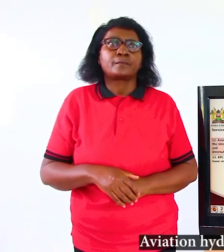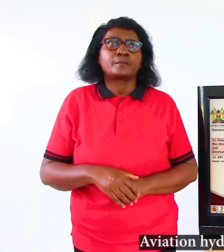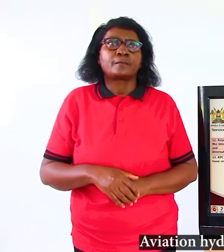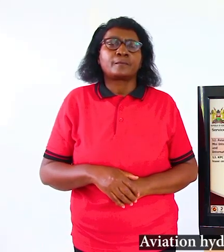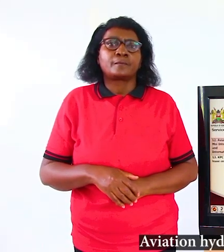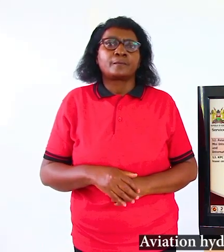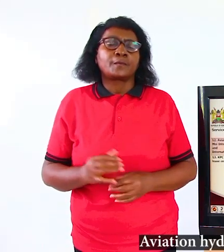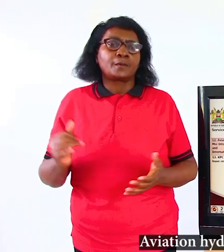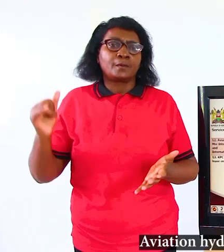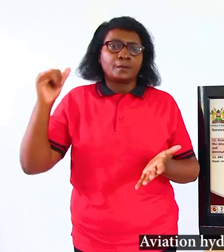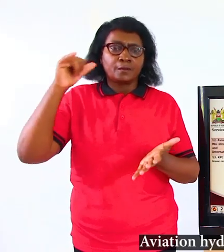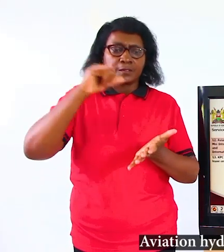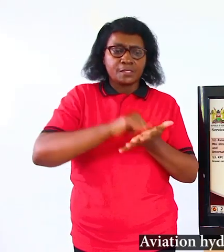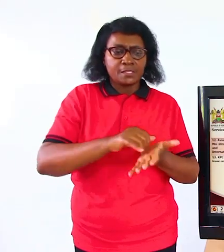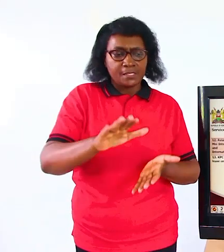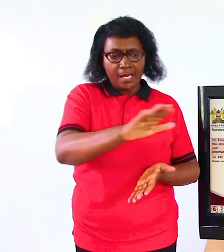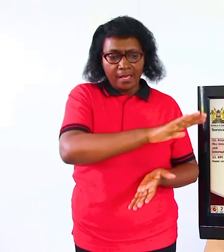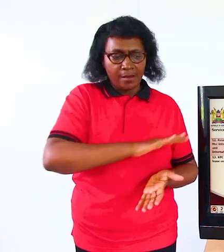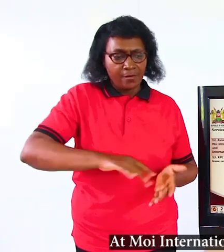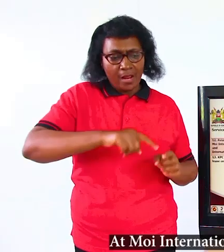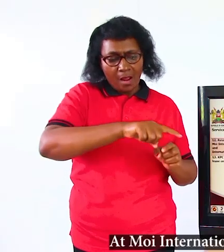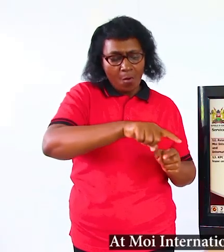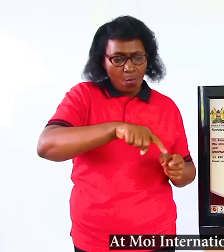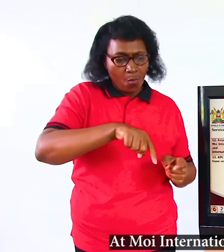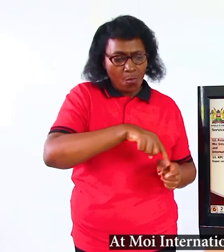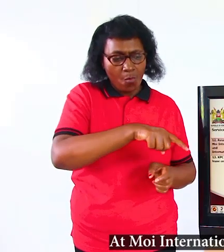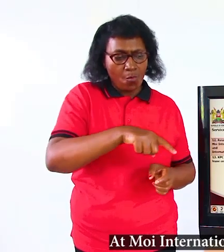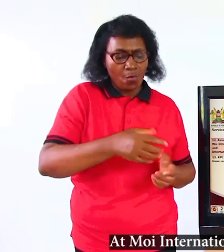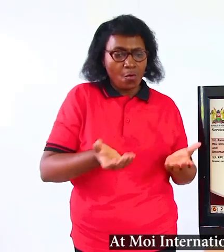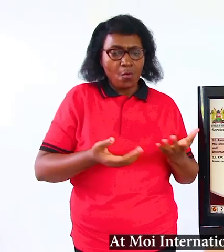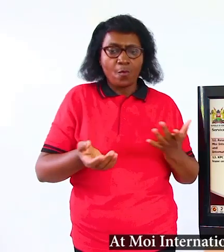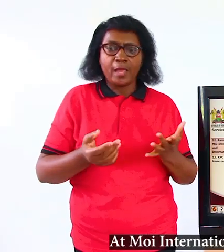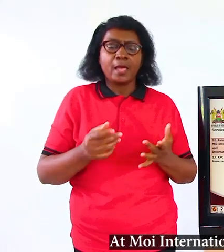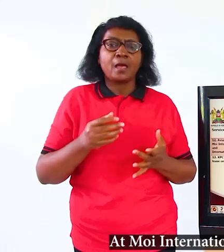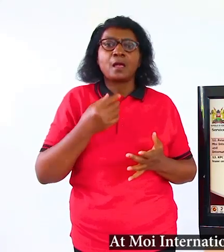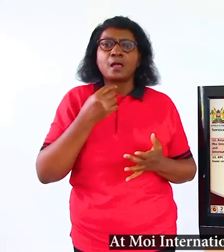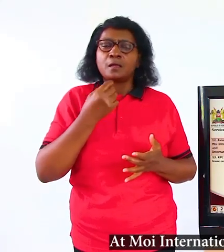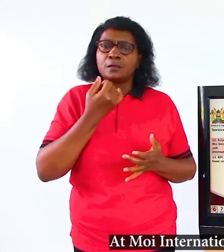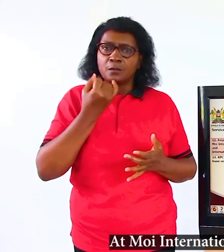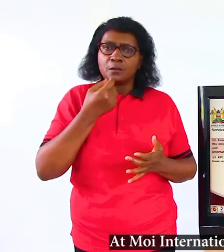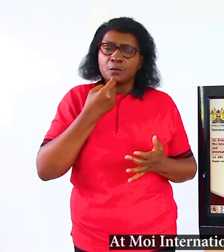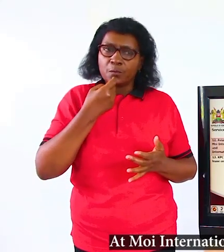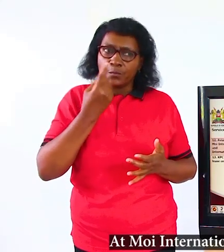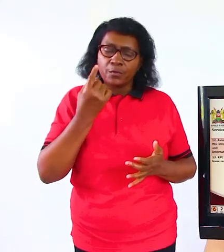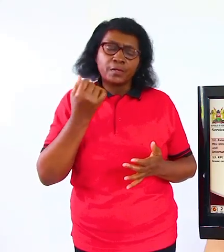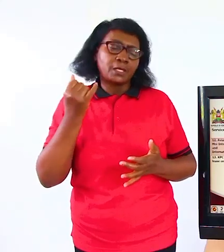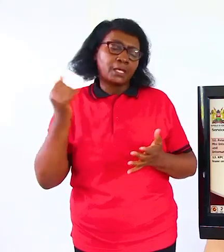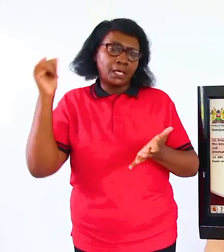Aviation hydrant services at Moi International Airport MIA